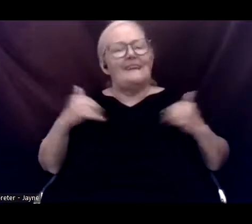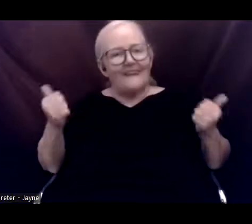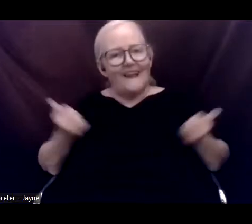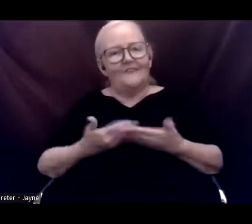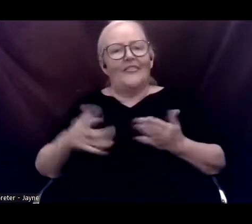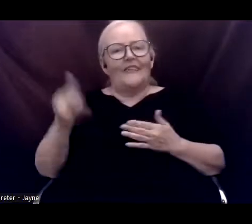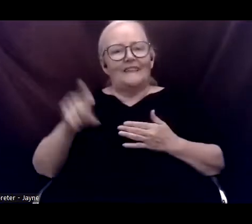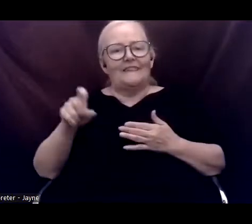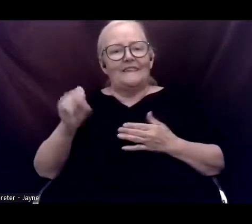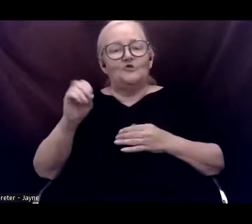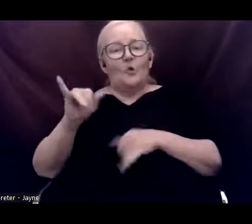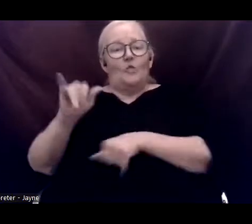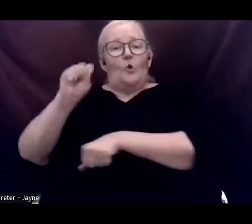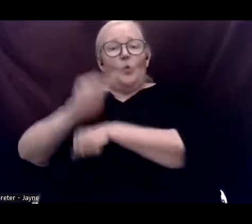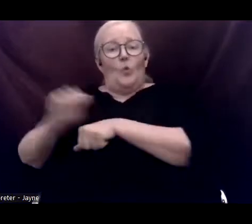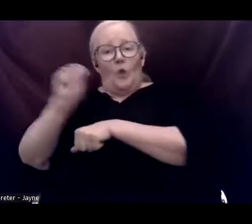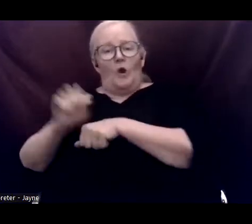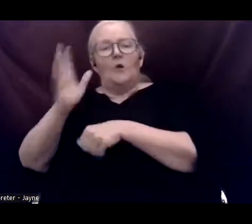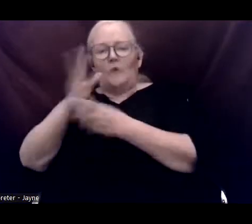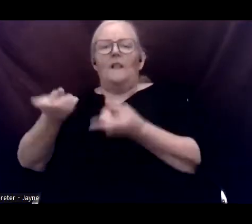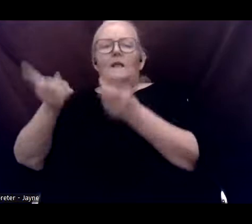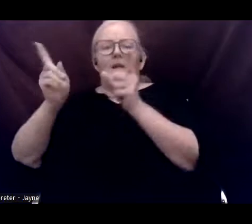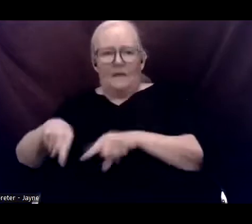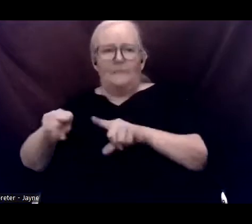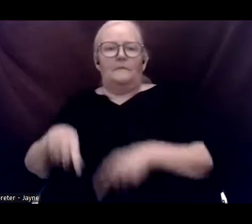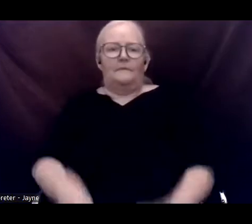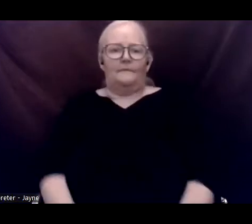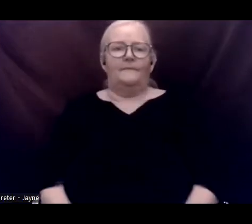your working come to pass.